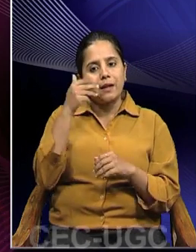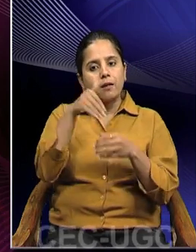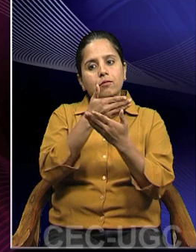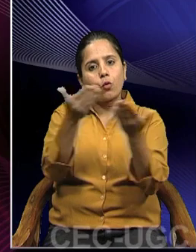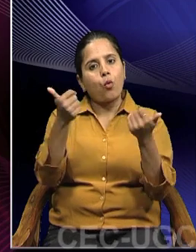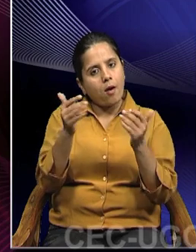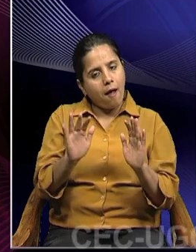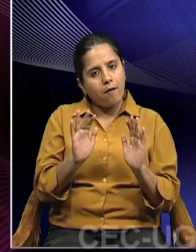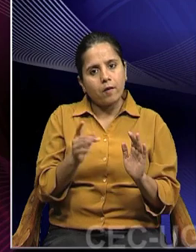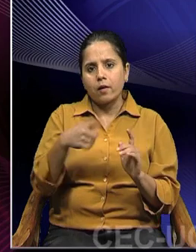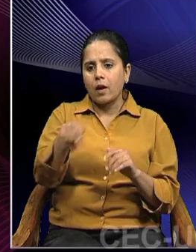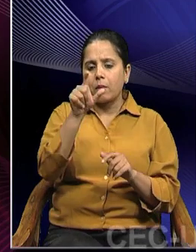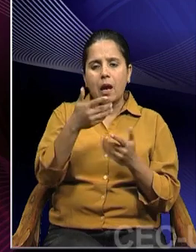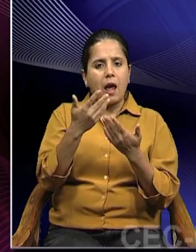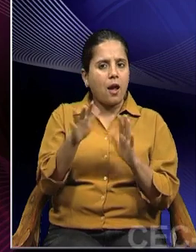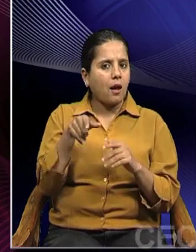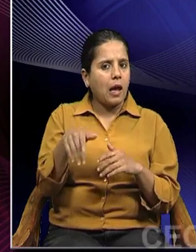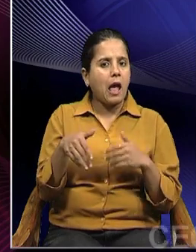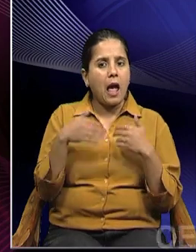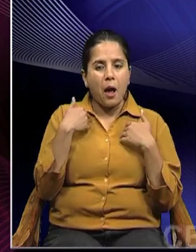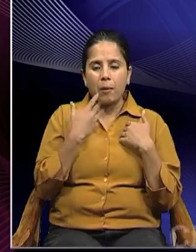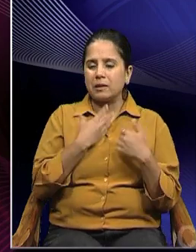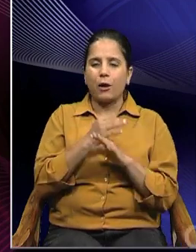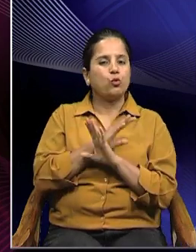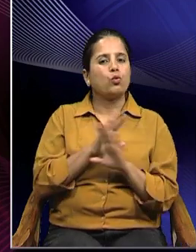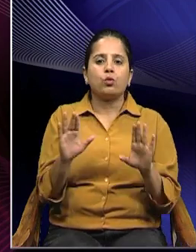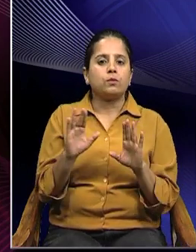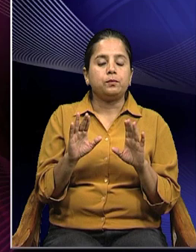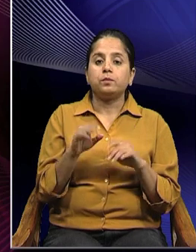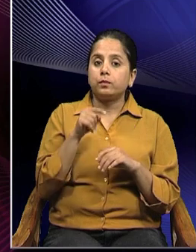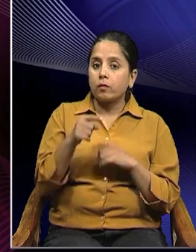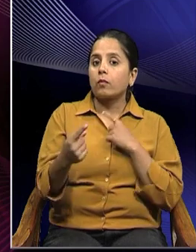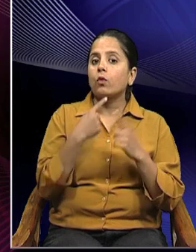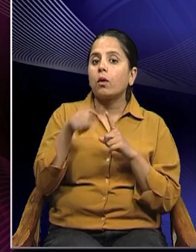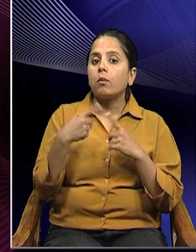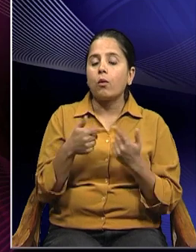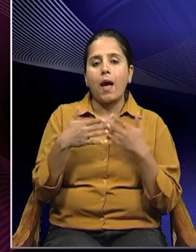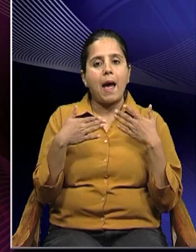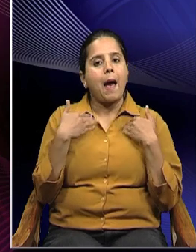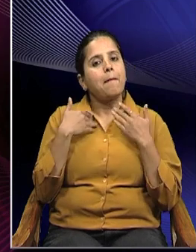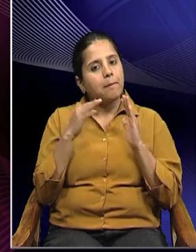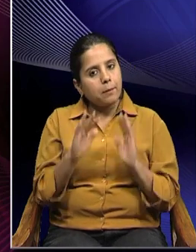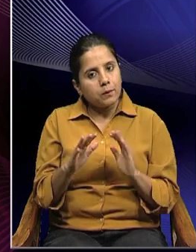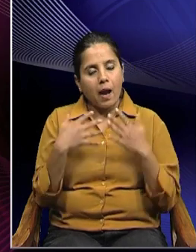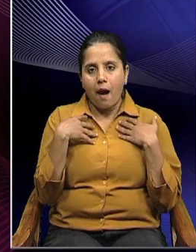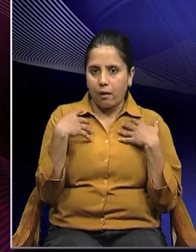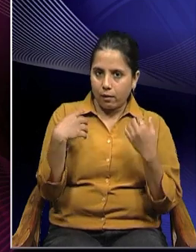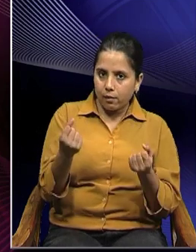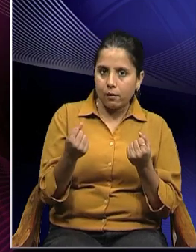and let nobody be ever unhappy. So, it is basically talking about the happiness,